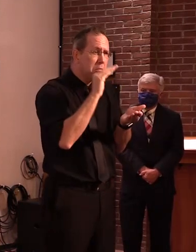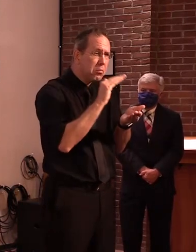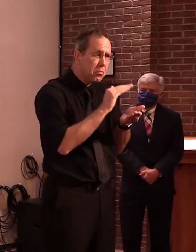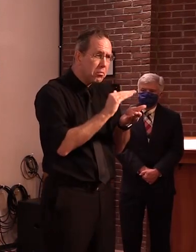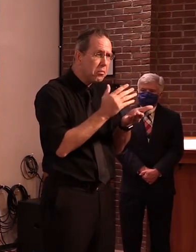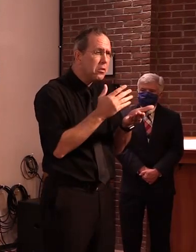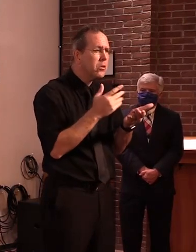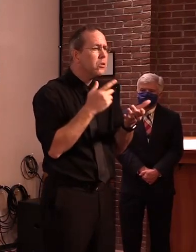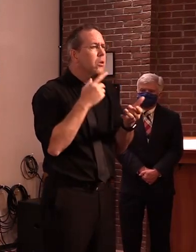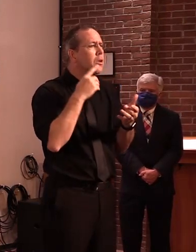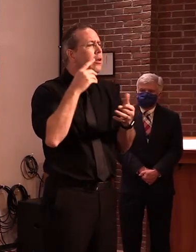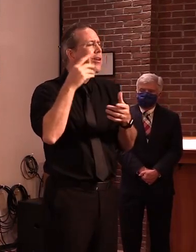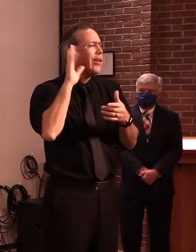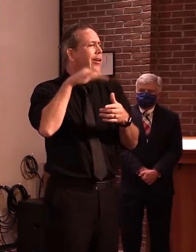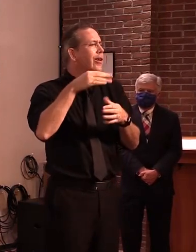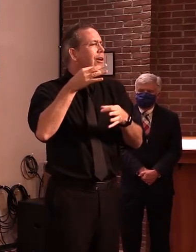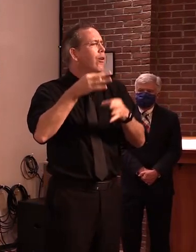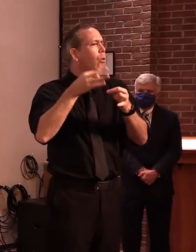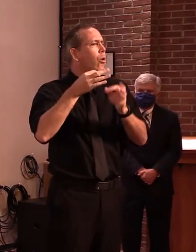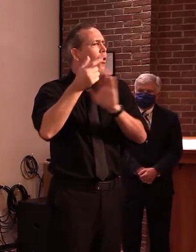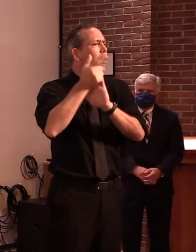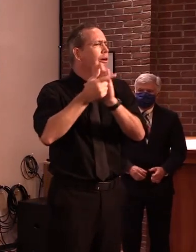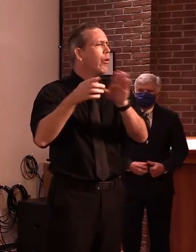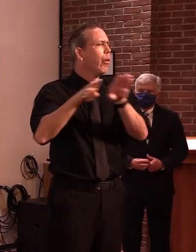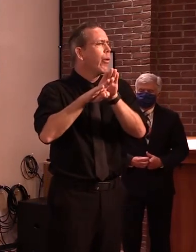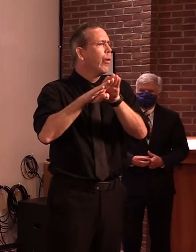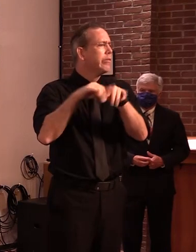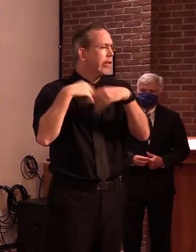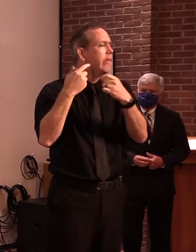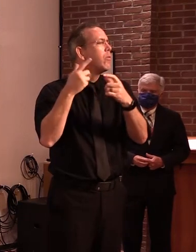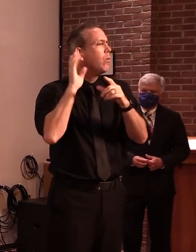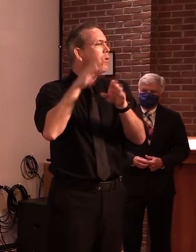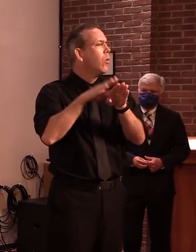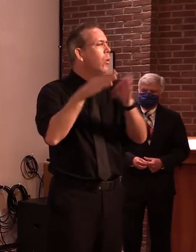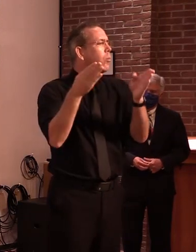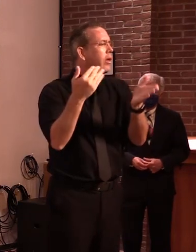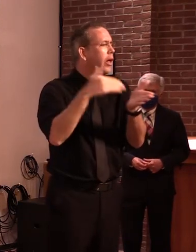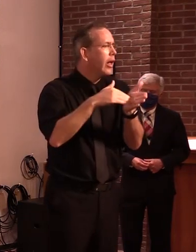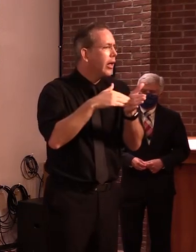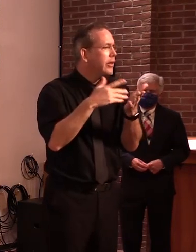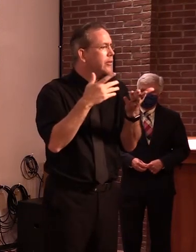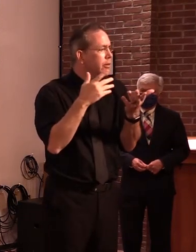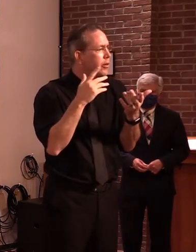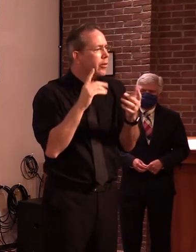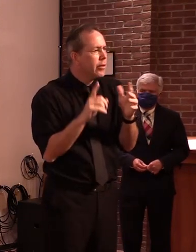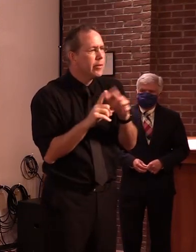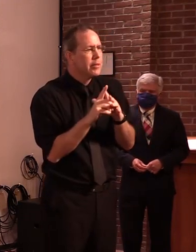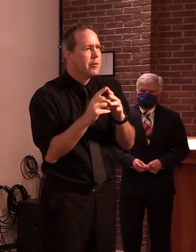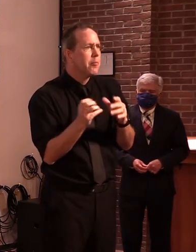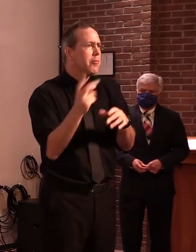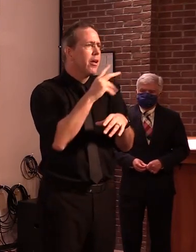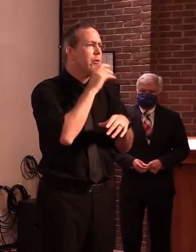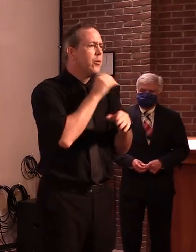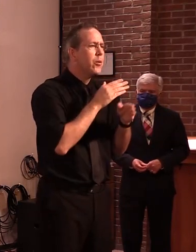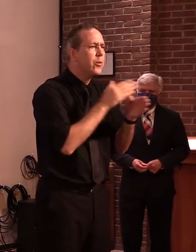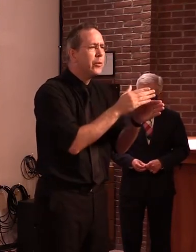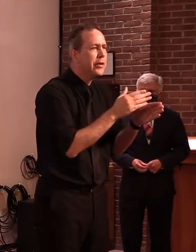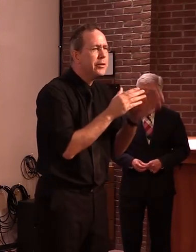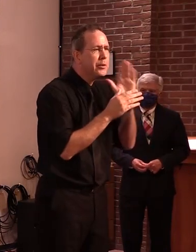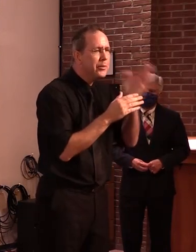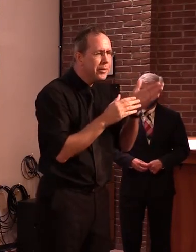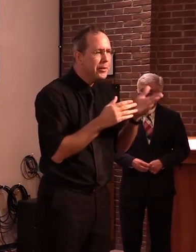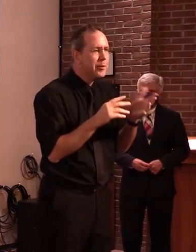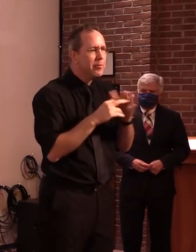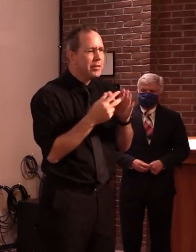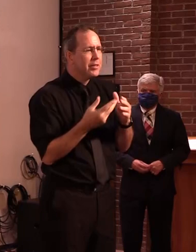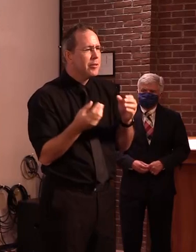up, more arrest made and so forth, and things get back to, unfortunately, a normal. So we may not have that space, but